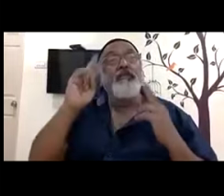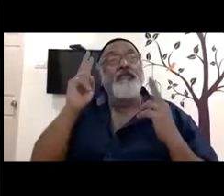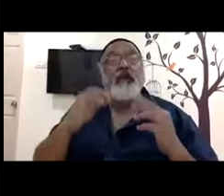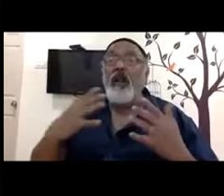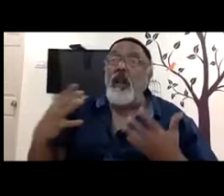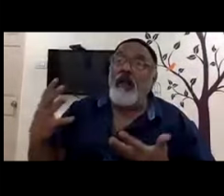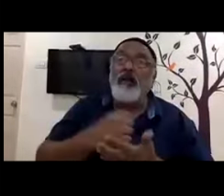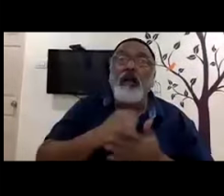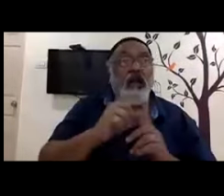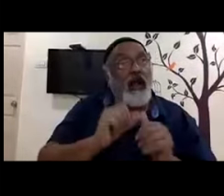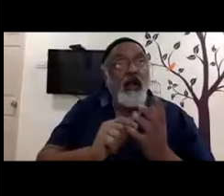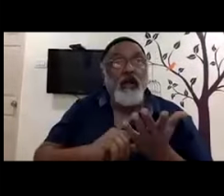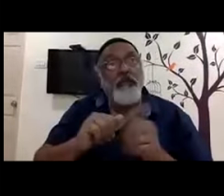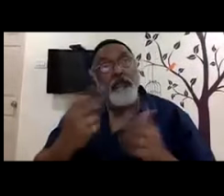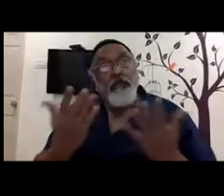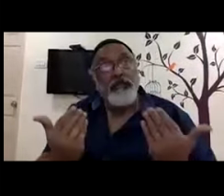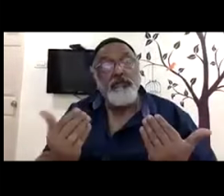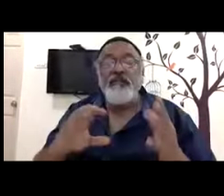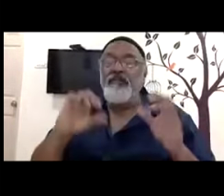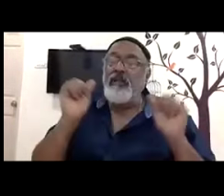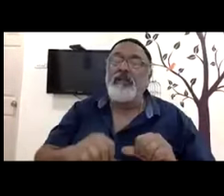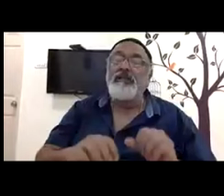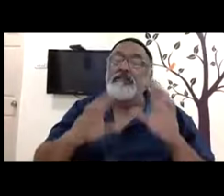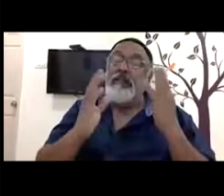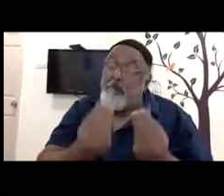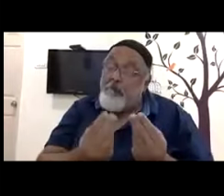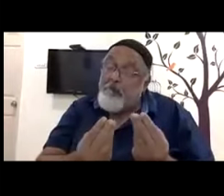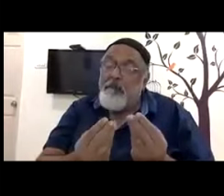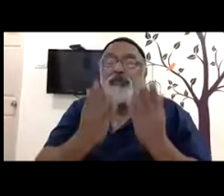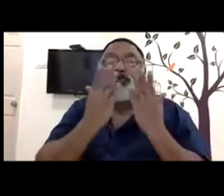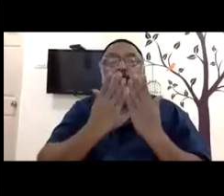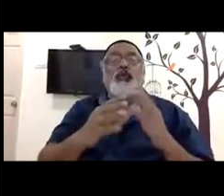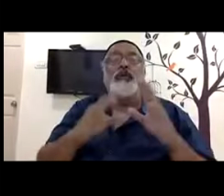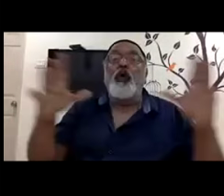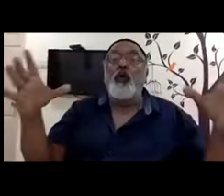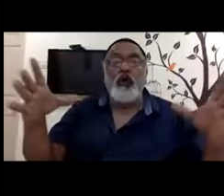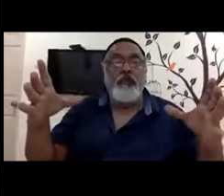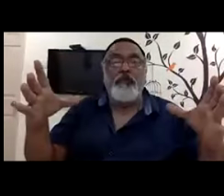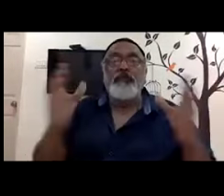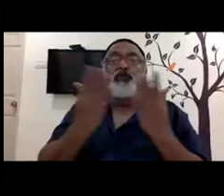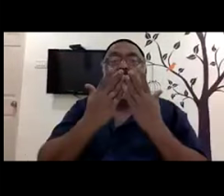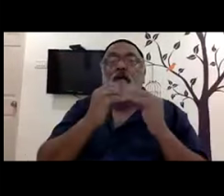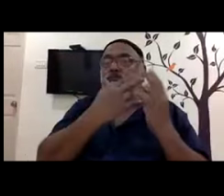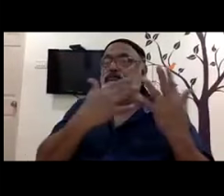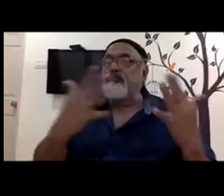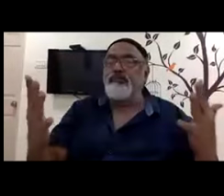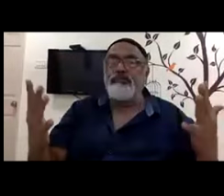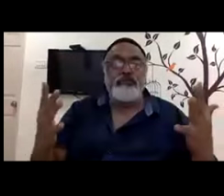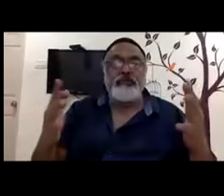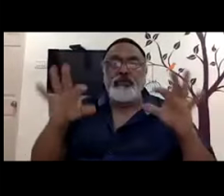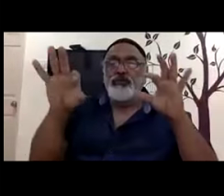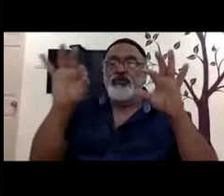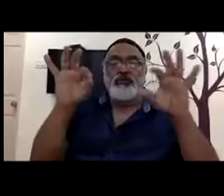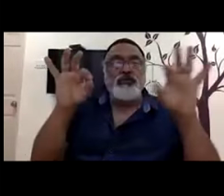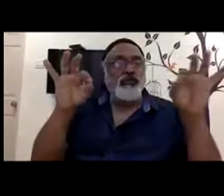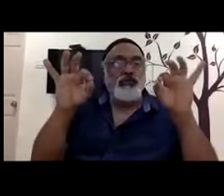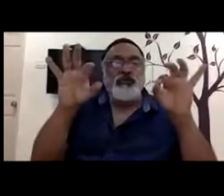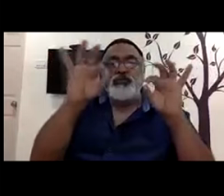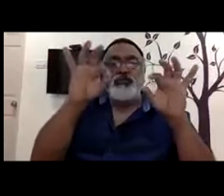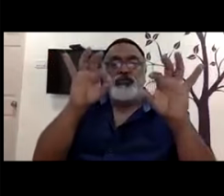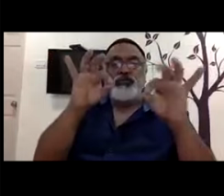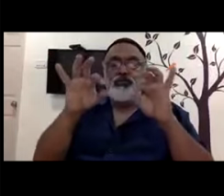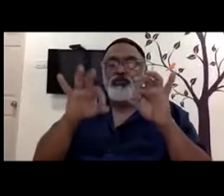what I do, I decide to choose certain schools from the pool of schools in Delhi, which provide physical training. And I